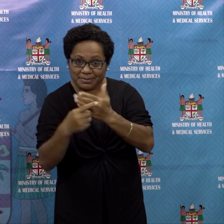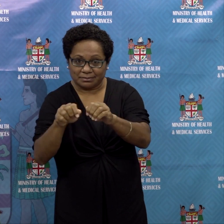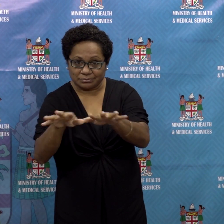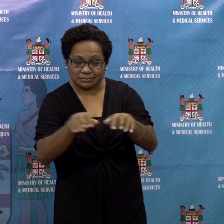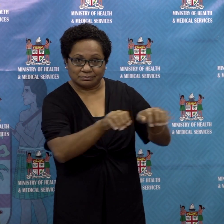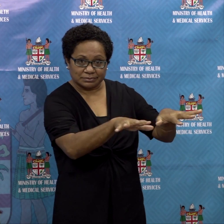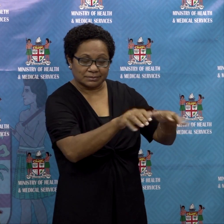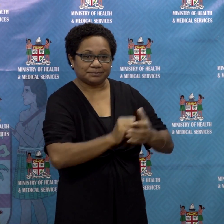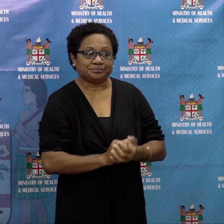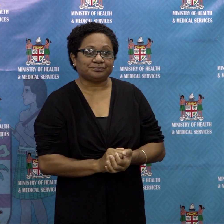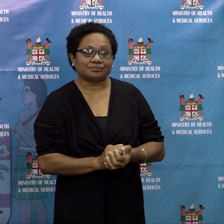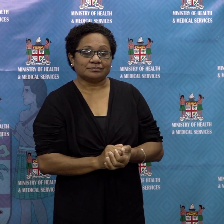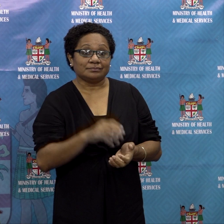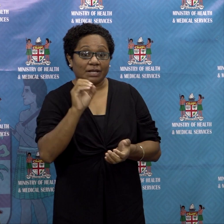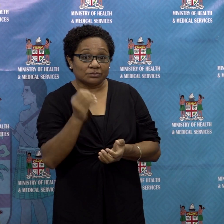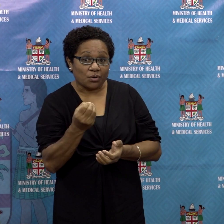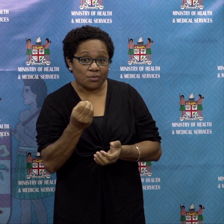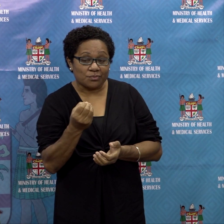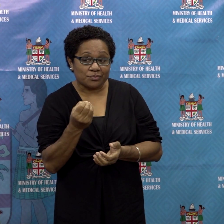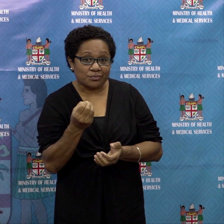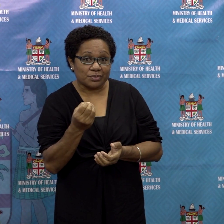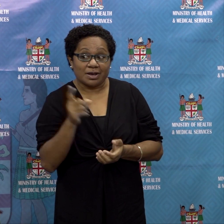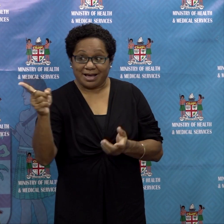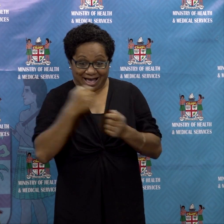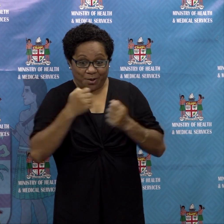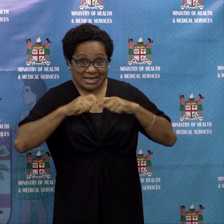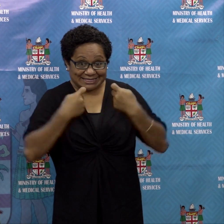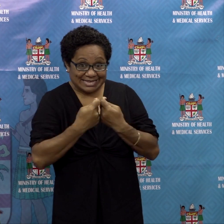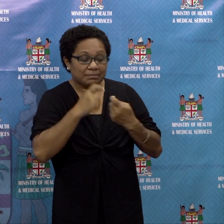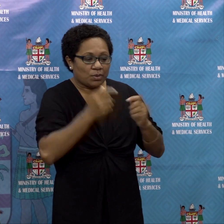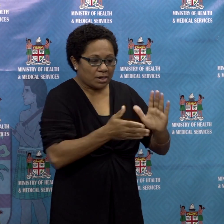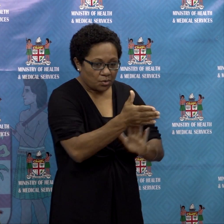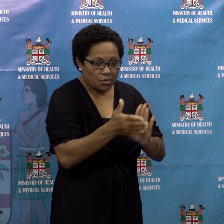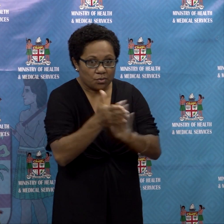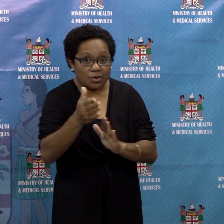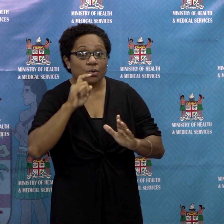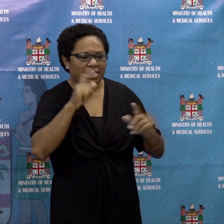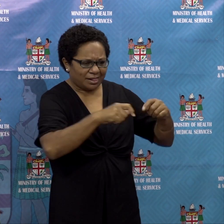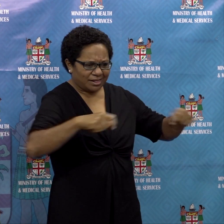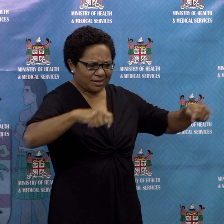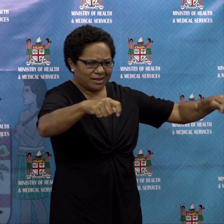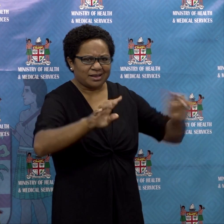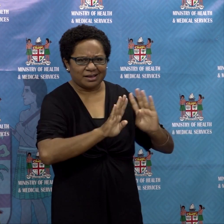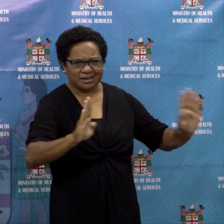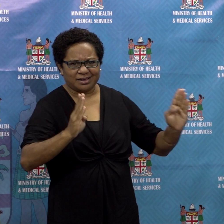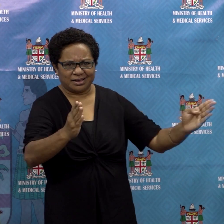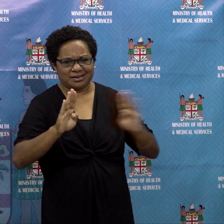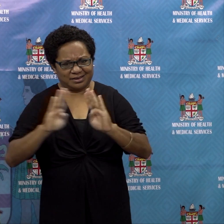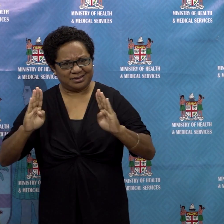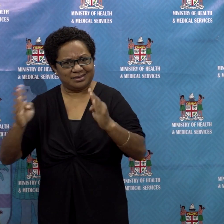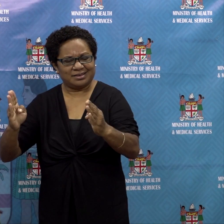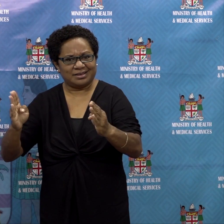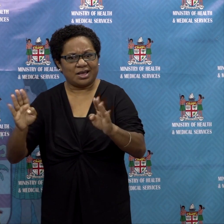So once again, the public will see a lot of our team going around cordoning off various places. That's all part